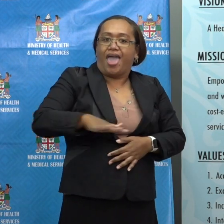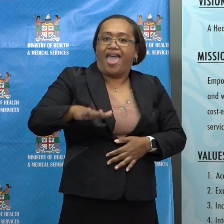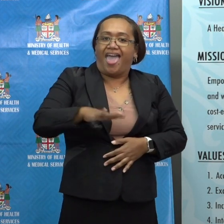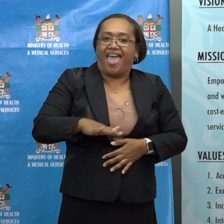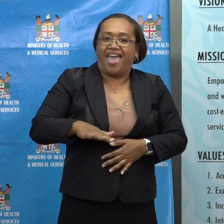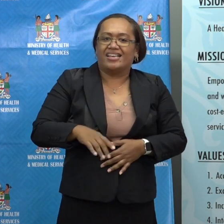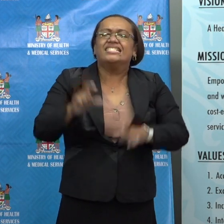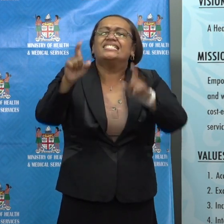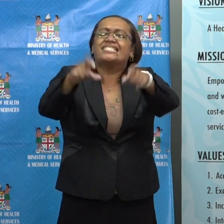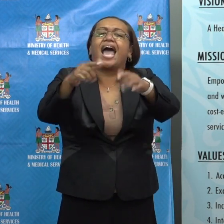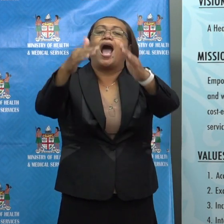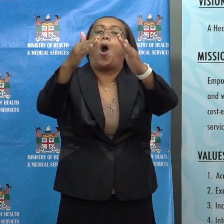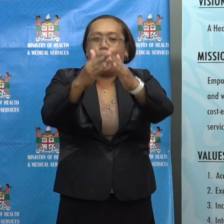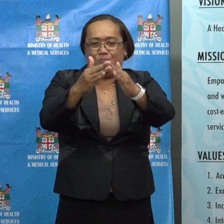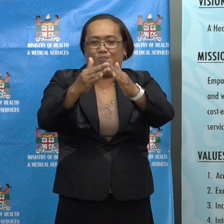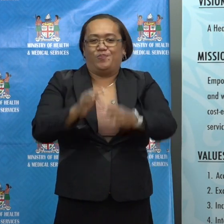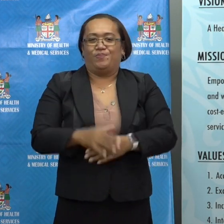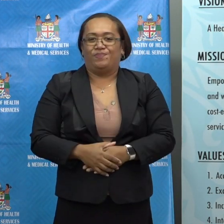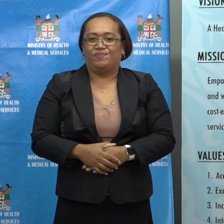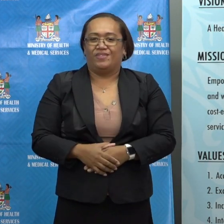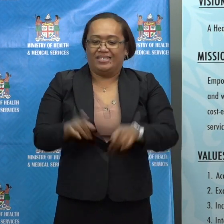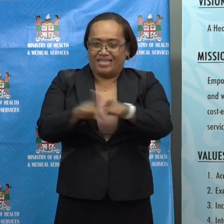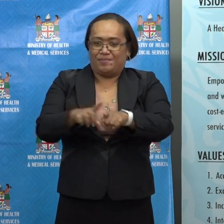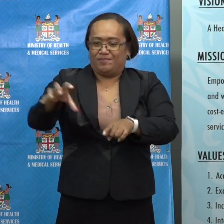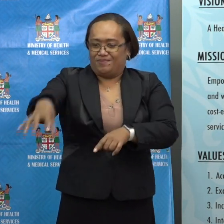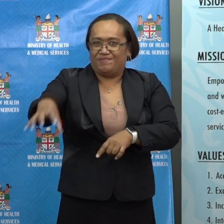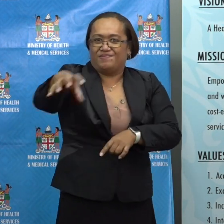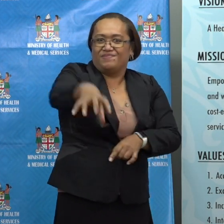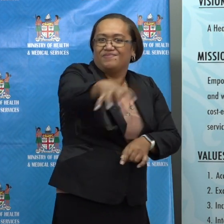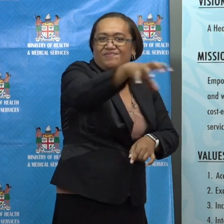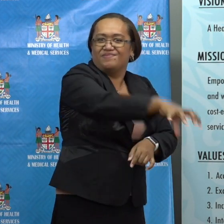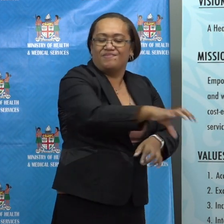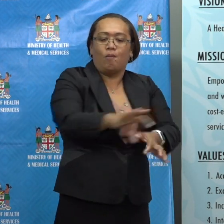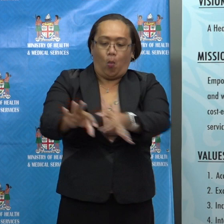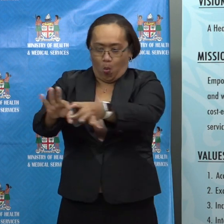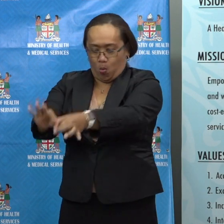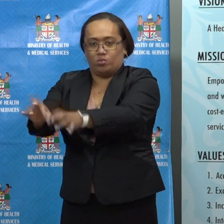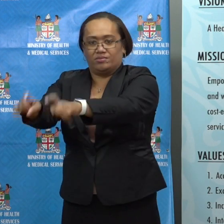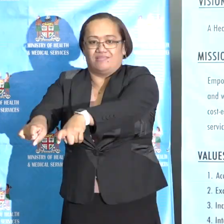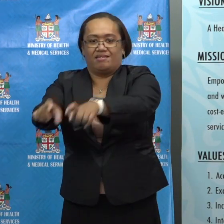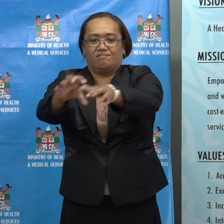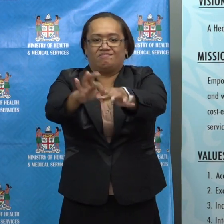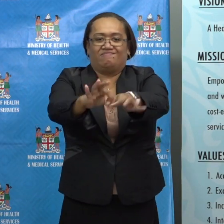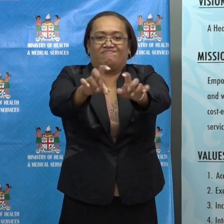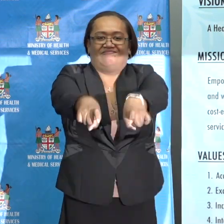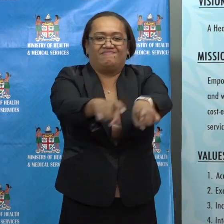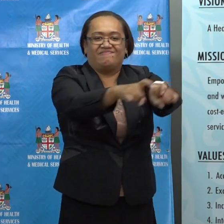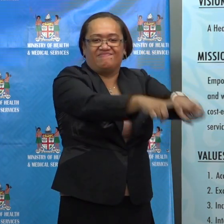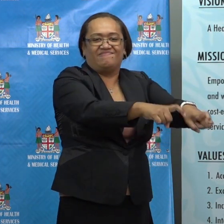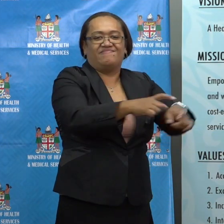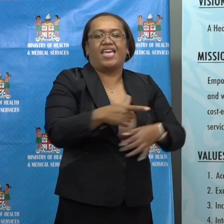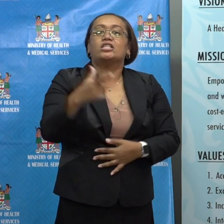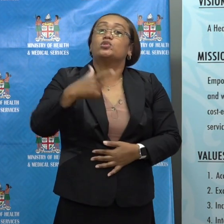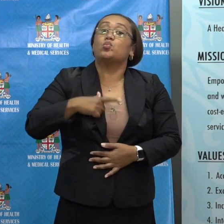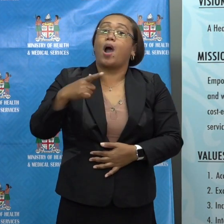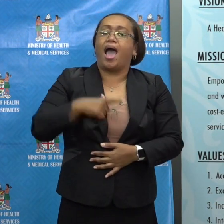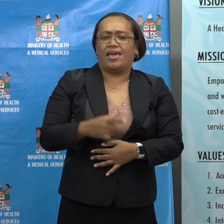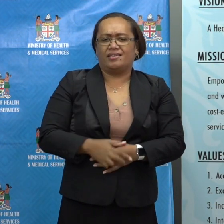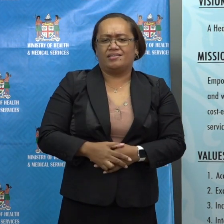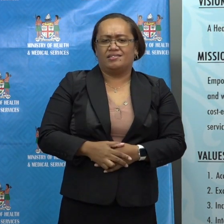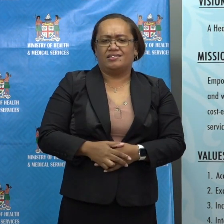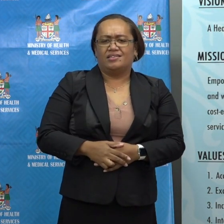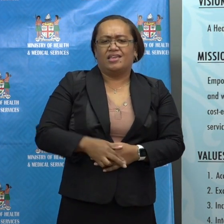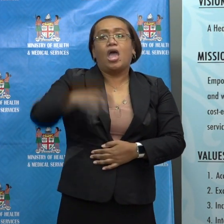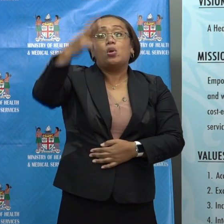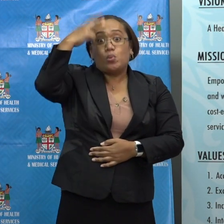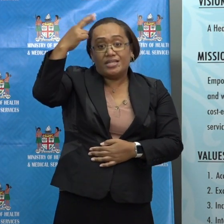much as possible. And Dr. Fong has mentioned in his statement exactly the reasons why the reasons for why you